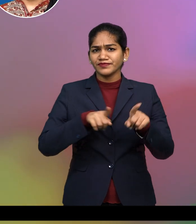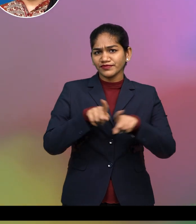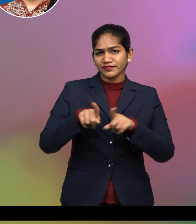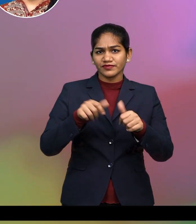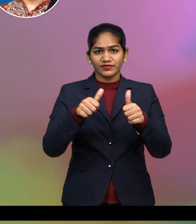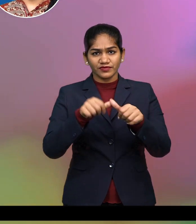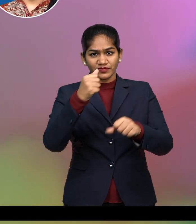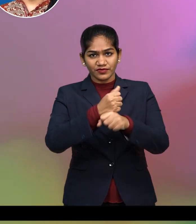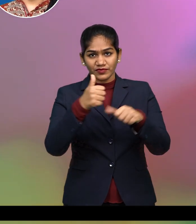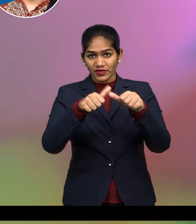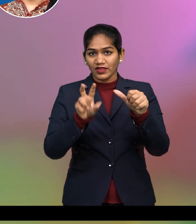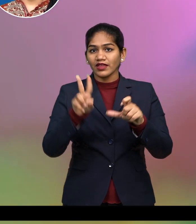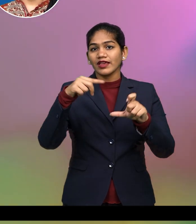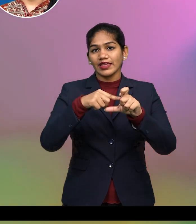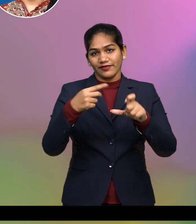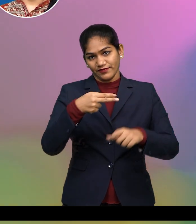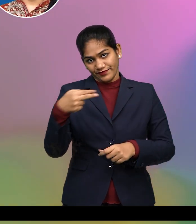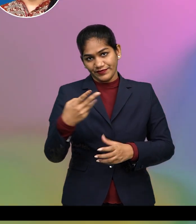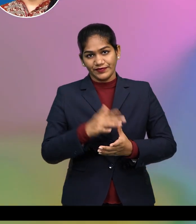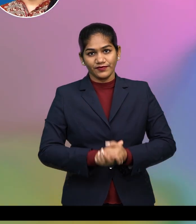Example, agave.